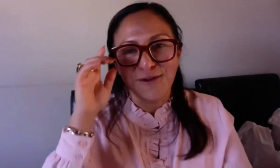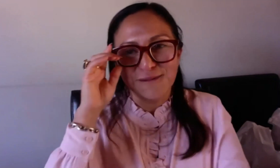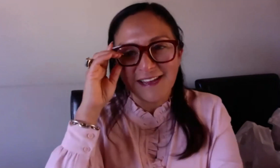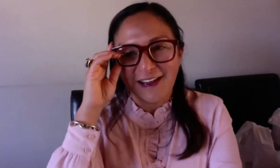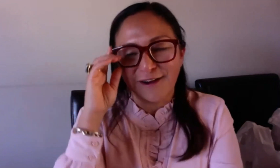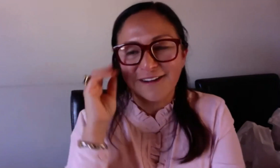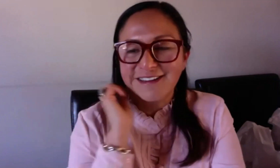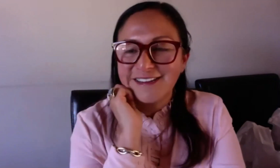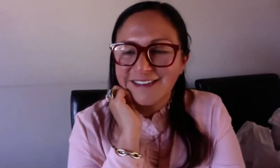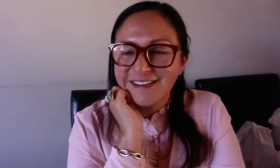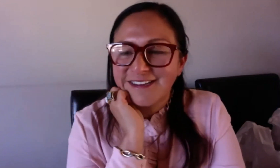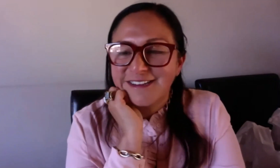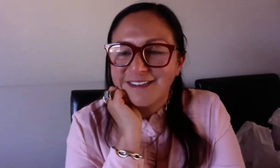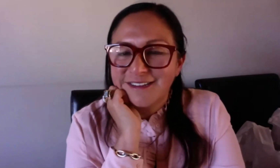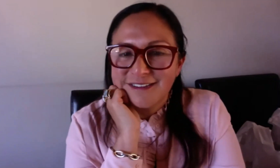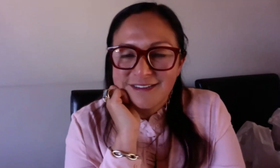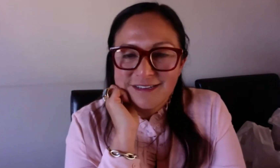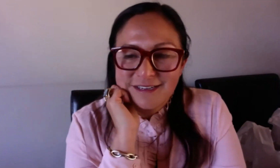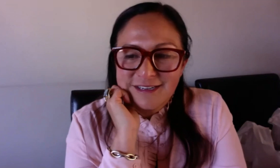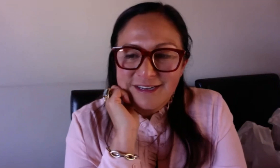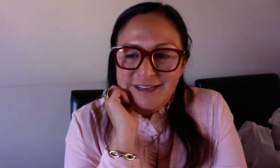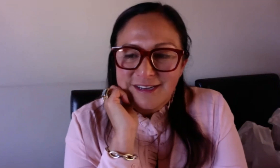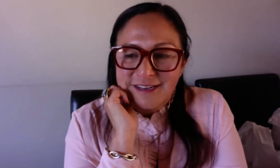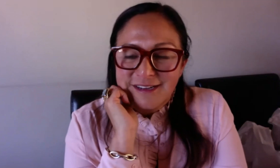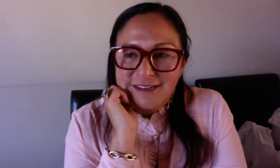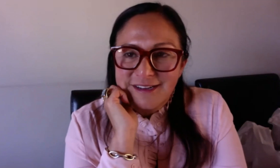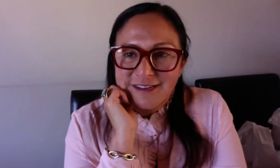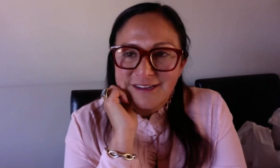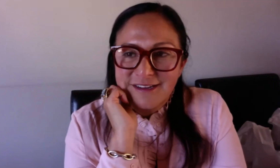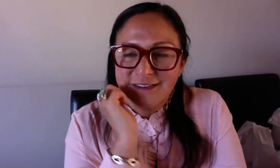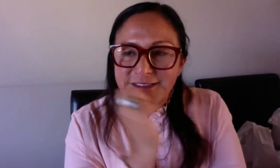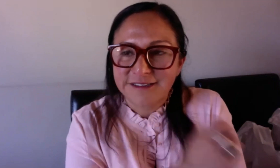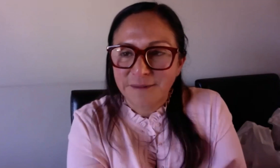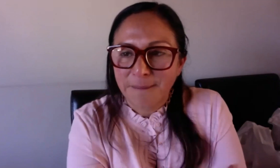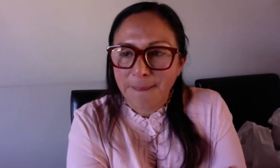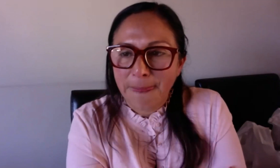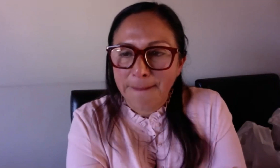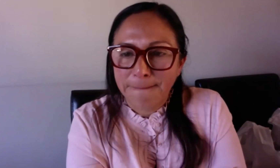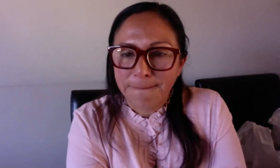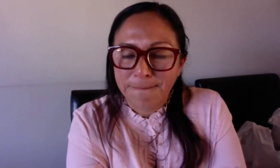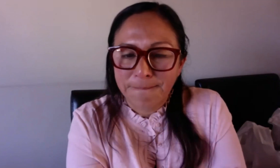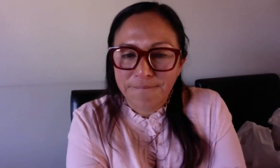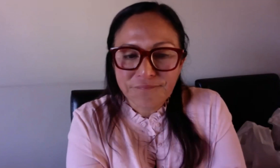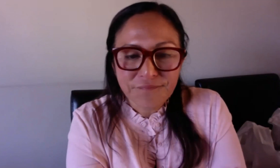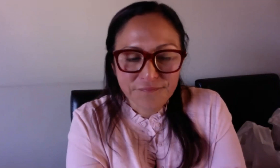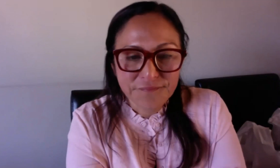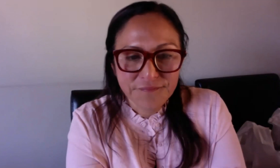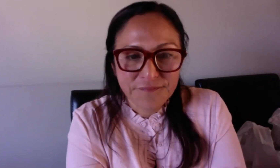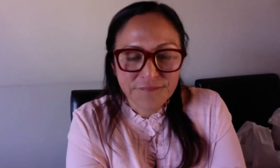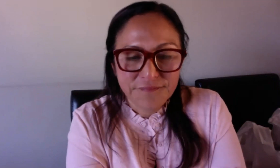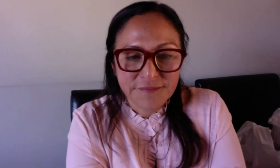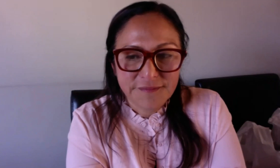Thank you. Take care. Thank you so much, everyone. This is Johanna. I'll be sending out the handout, the recording, and